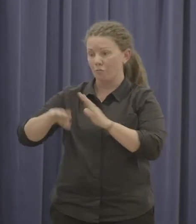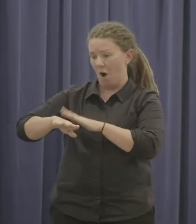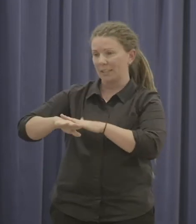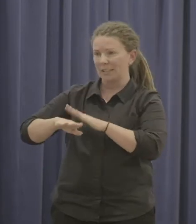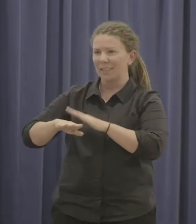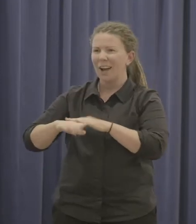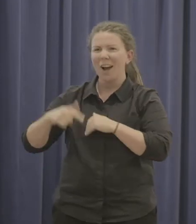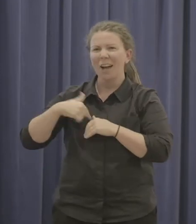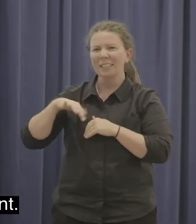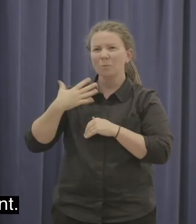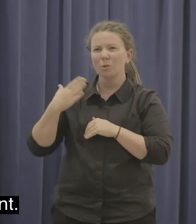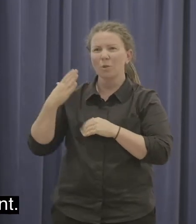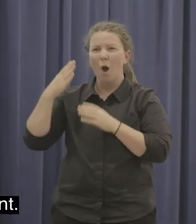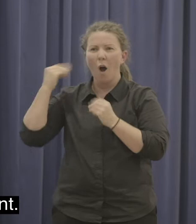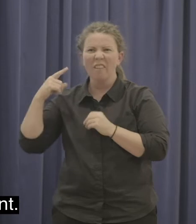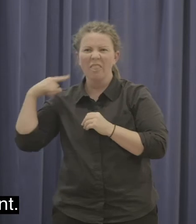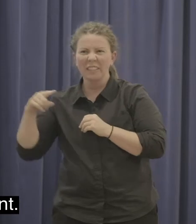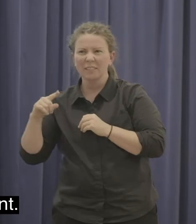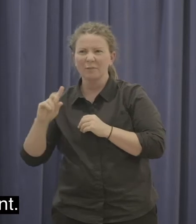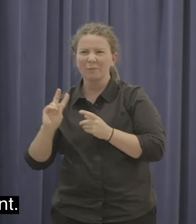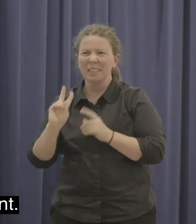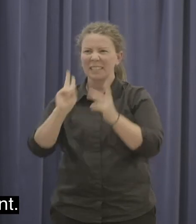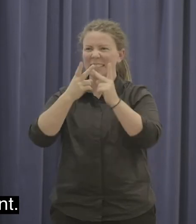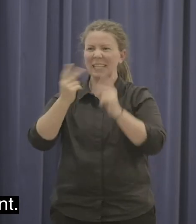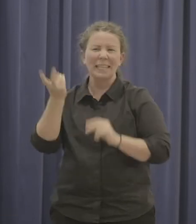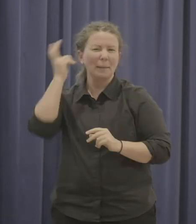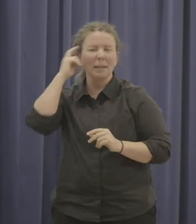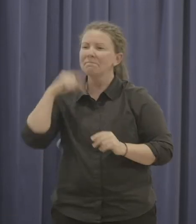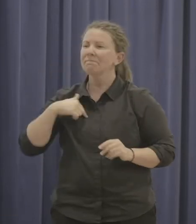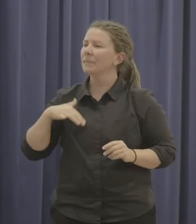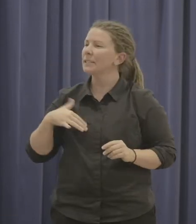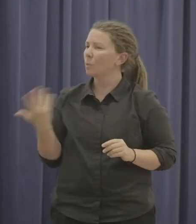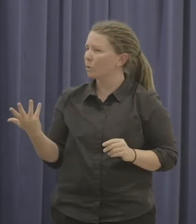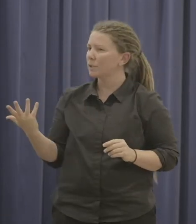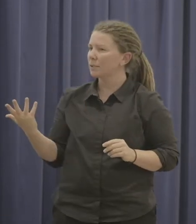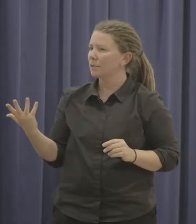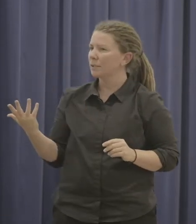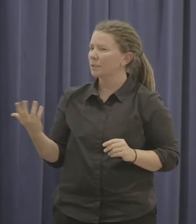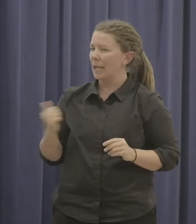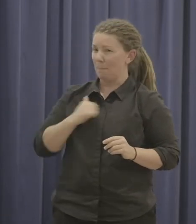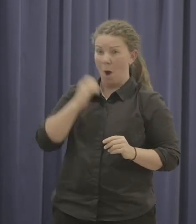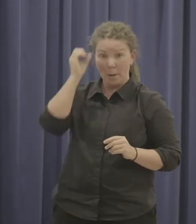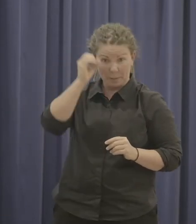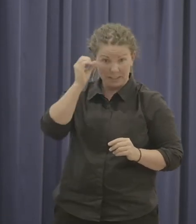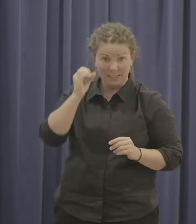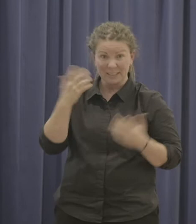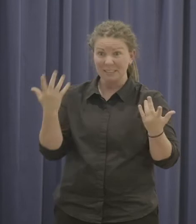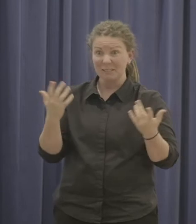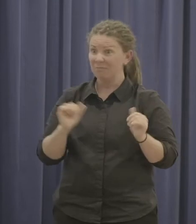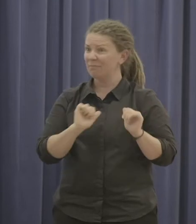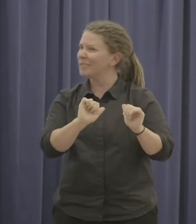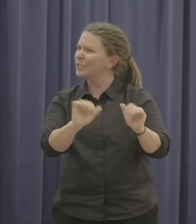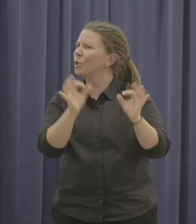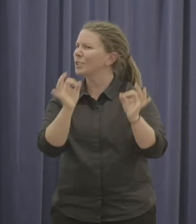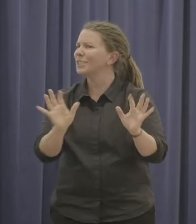to take away what little hearing she has for a second implant. That, in my opinion, can only be